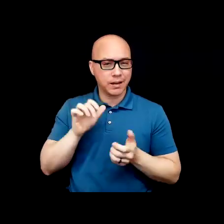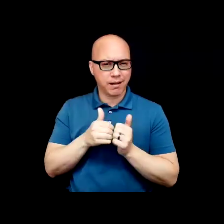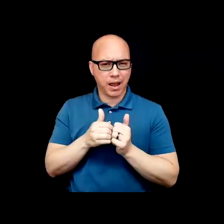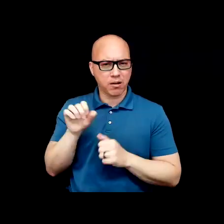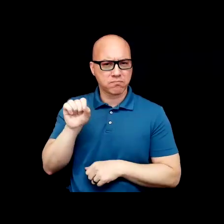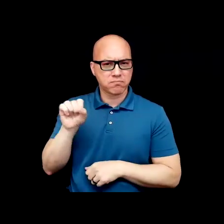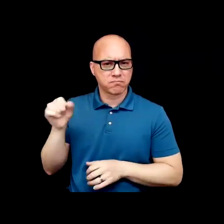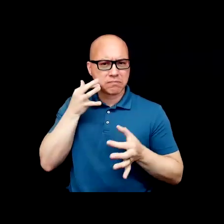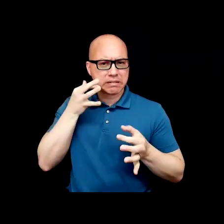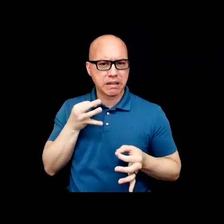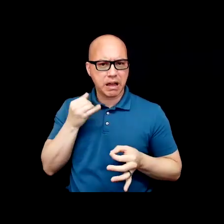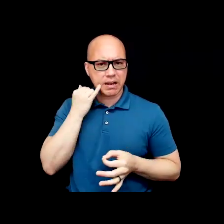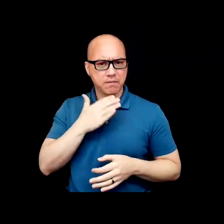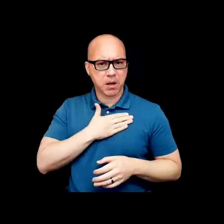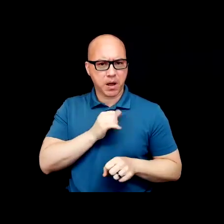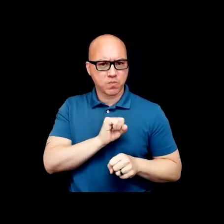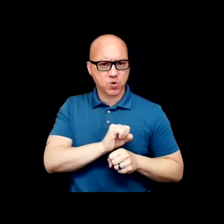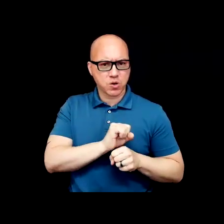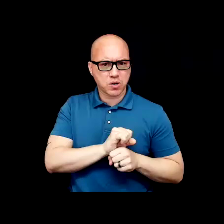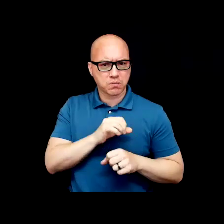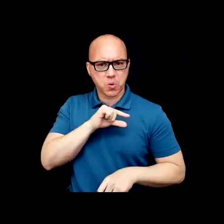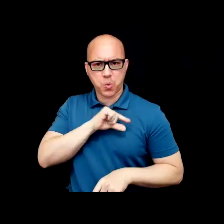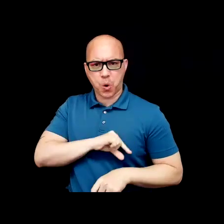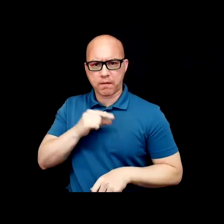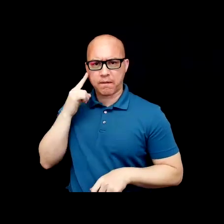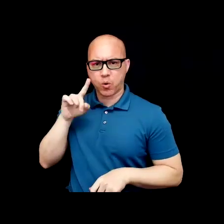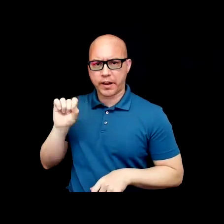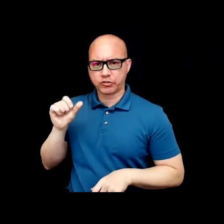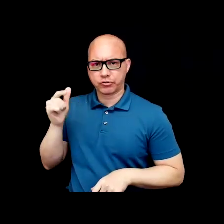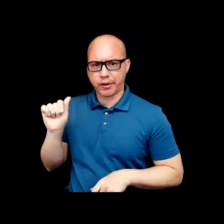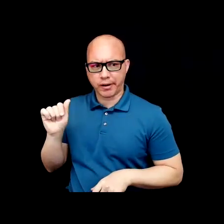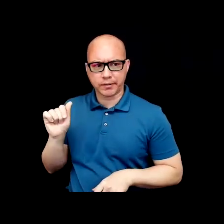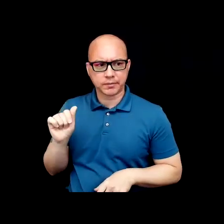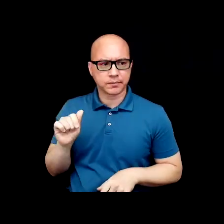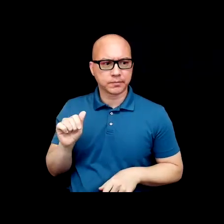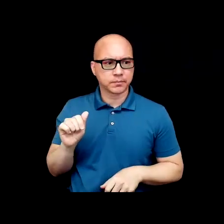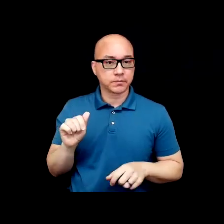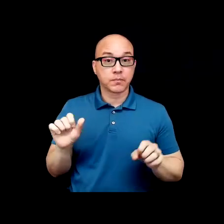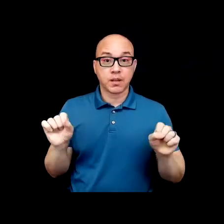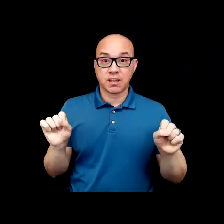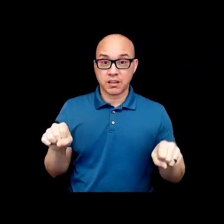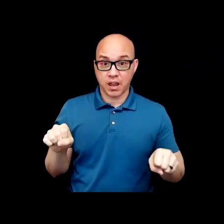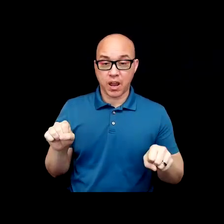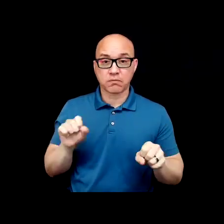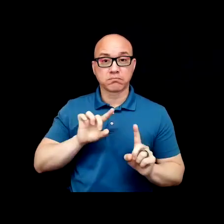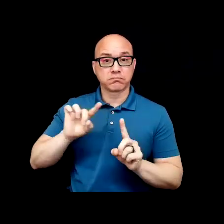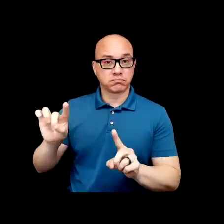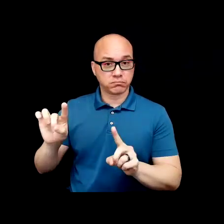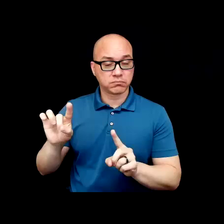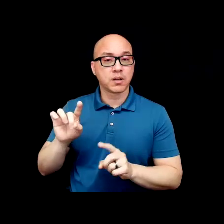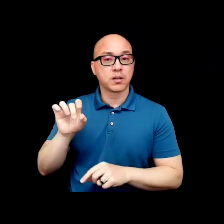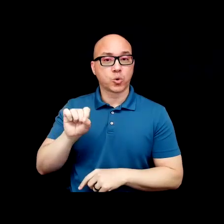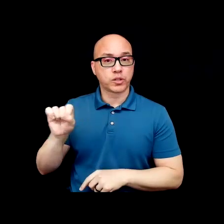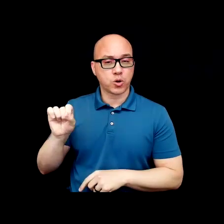person, their work activity is SGA or not, you can read the SSDI section of Social Security's Red